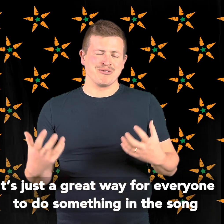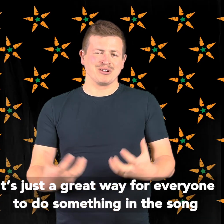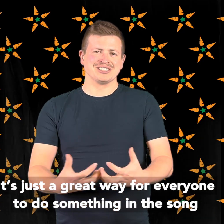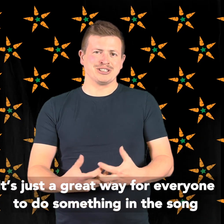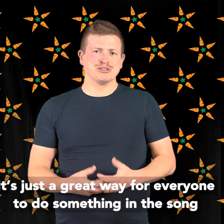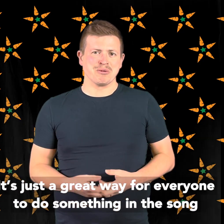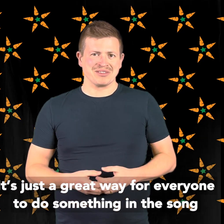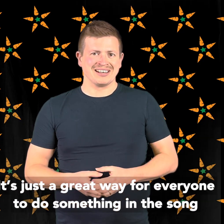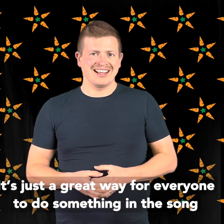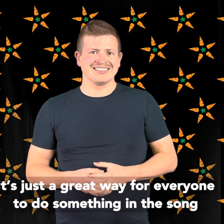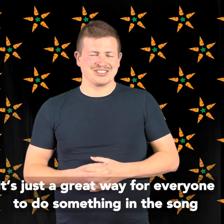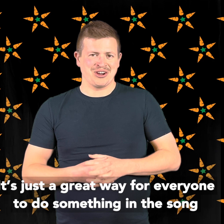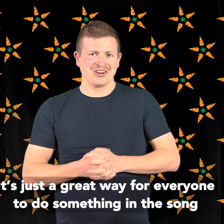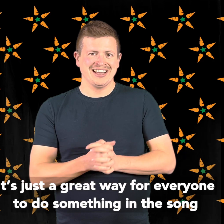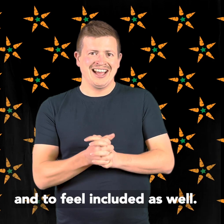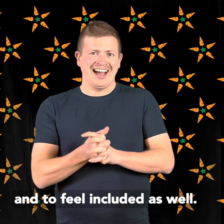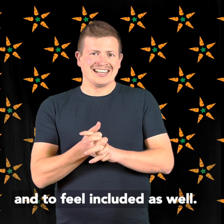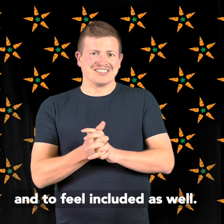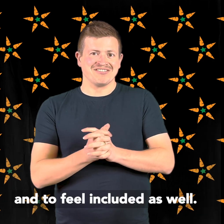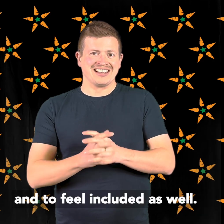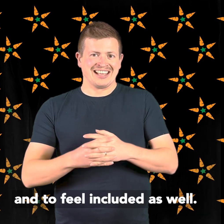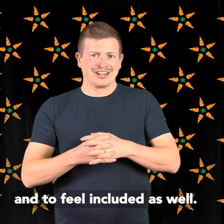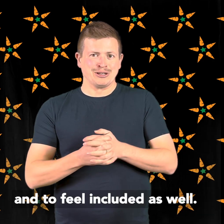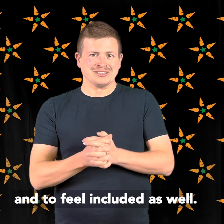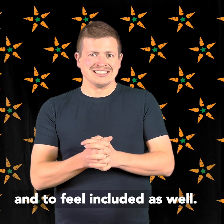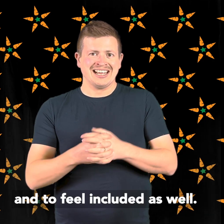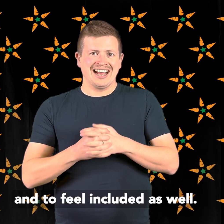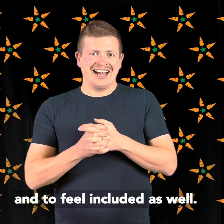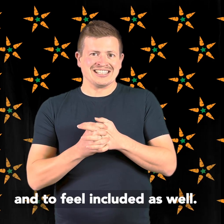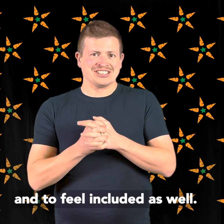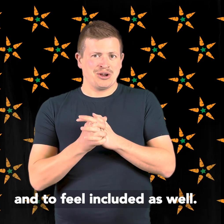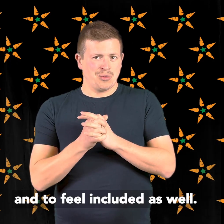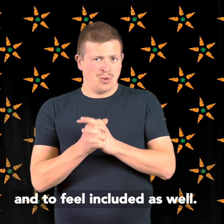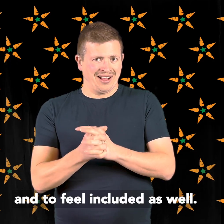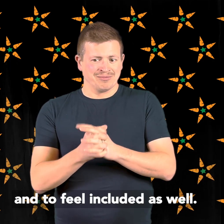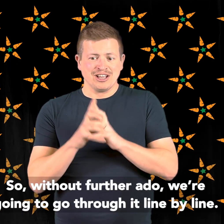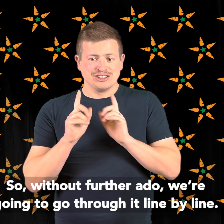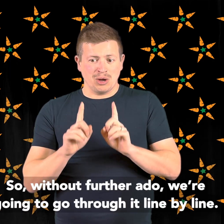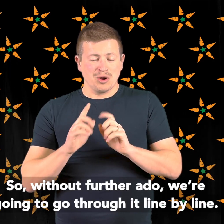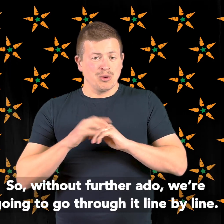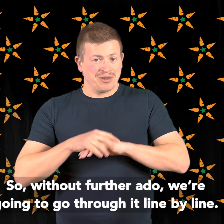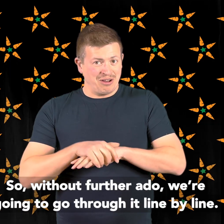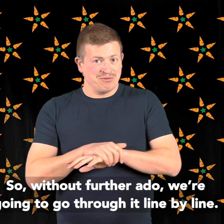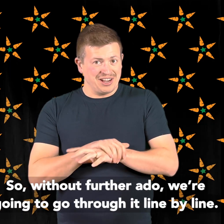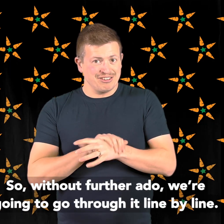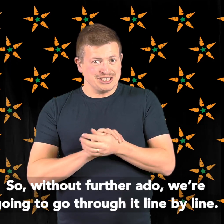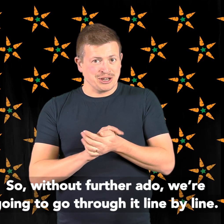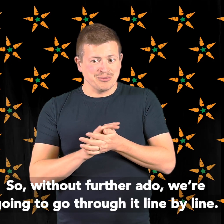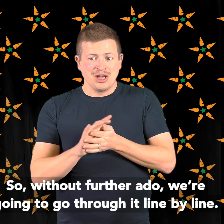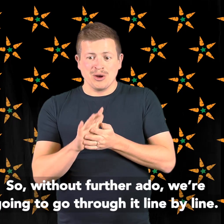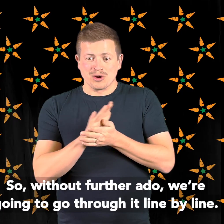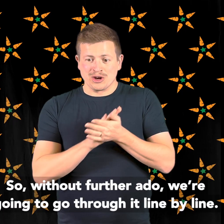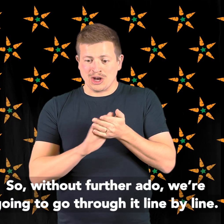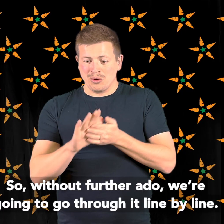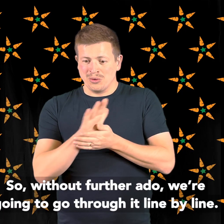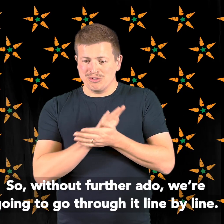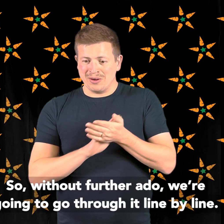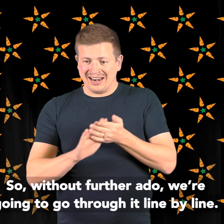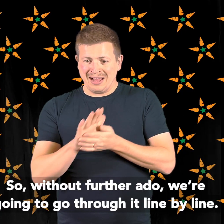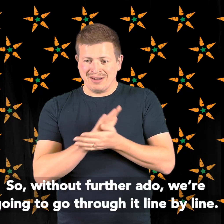to do something in the song and to feel included as well. So without further ado, we're going to go through it line by